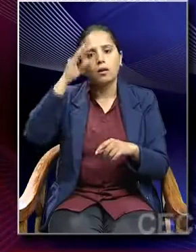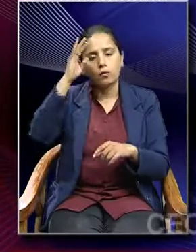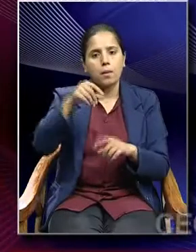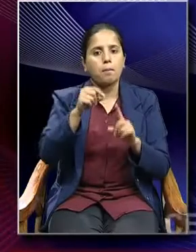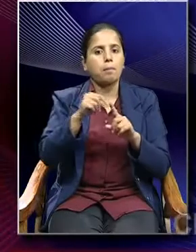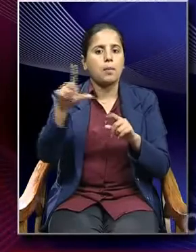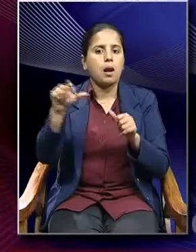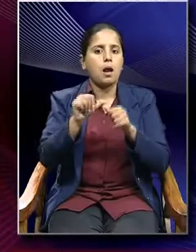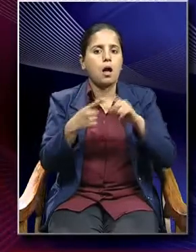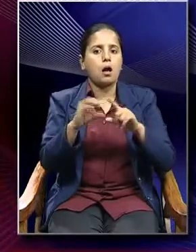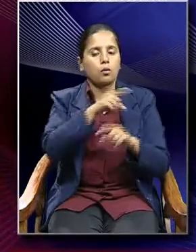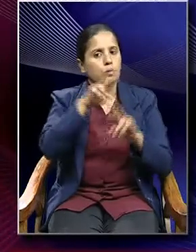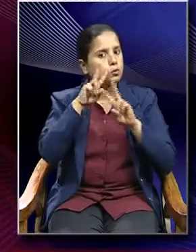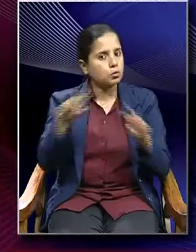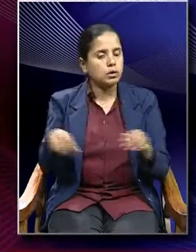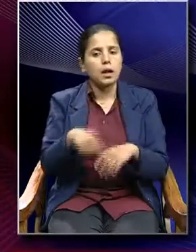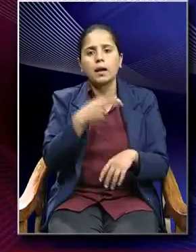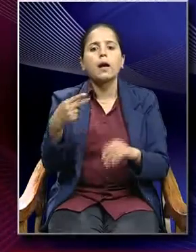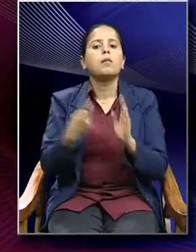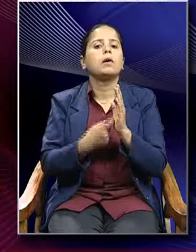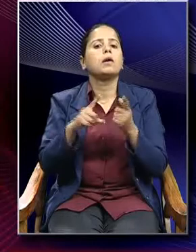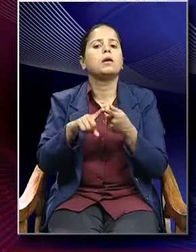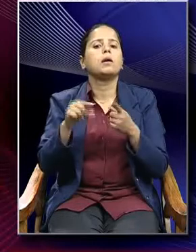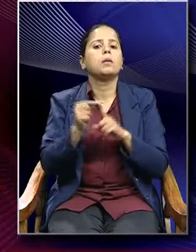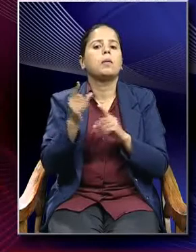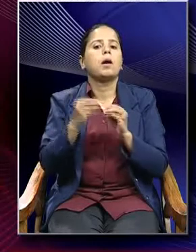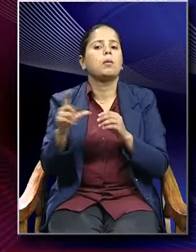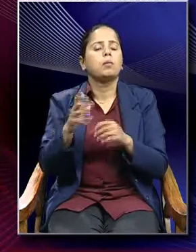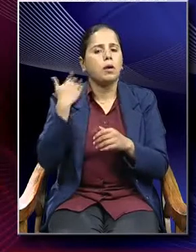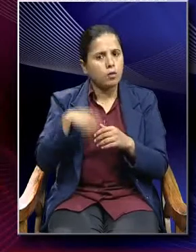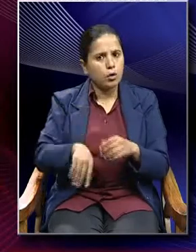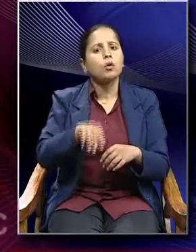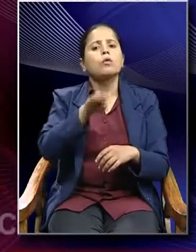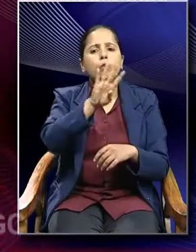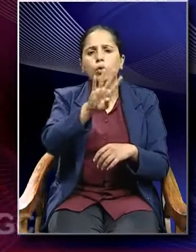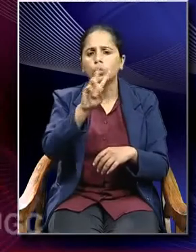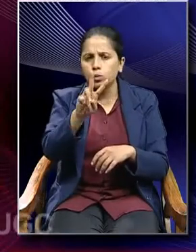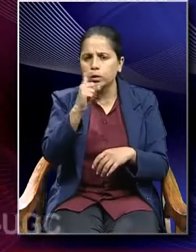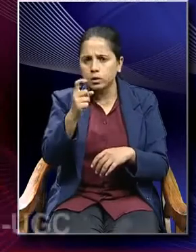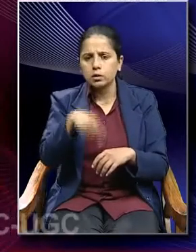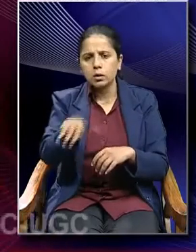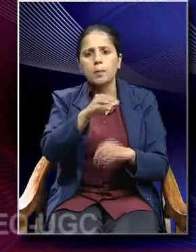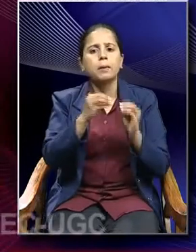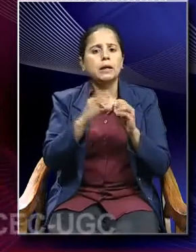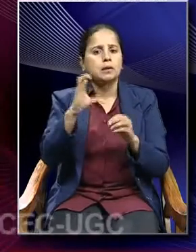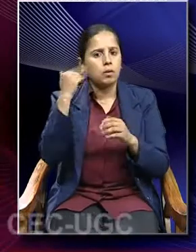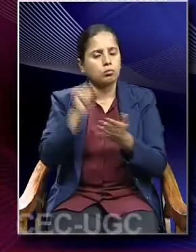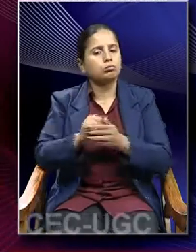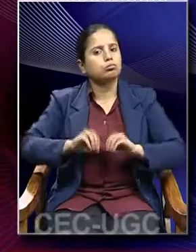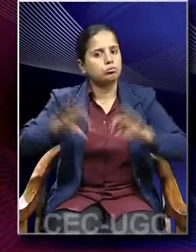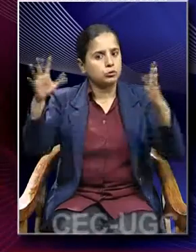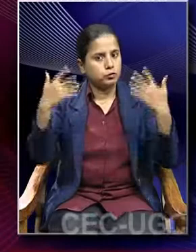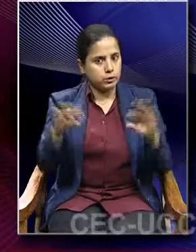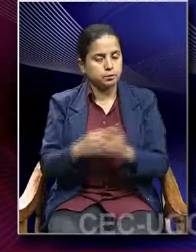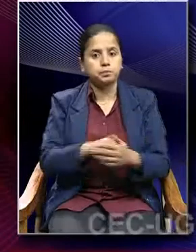His work is called Republic, which was published in 427 to 347 BC. The second